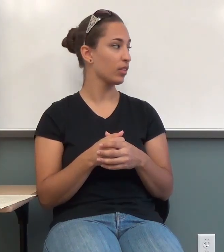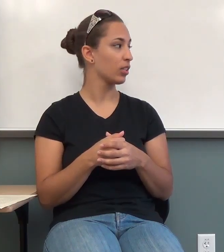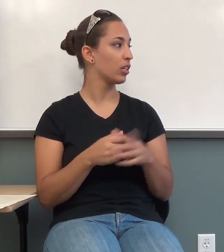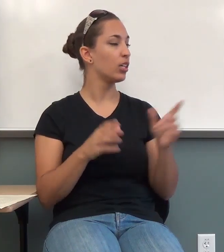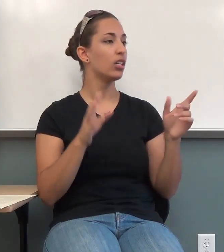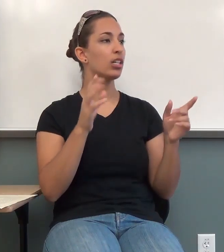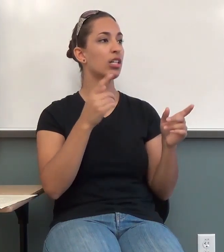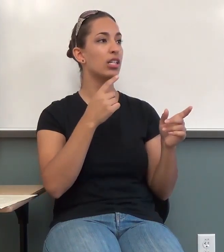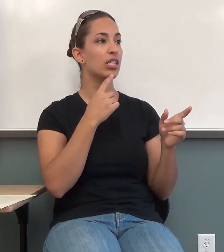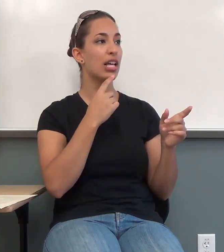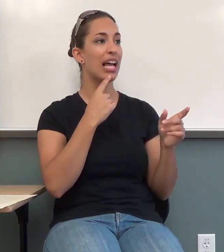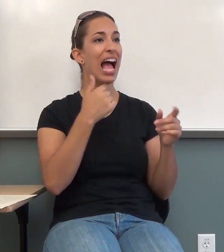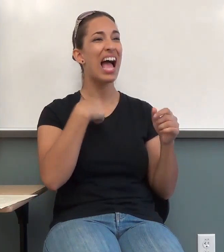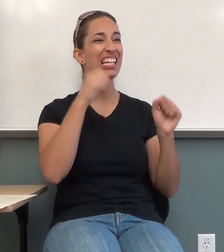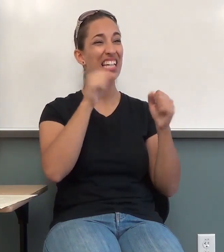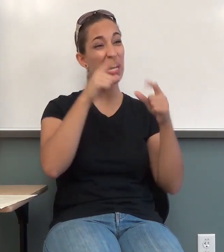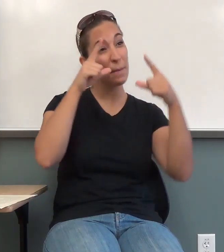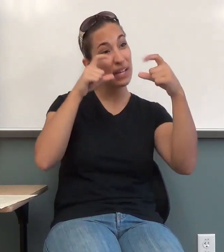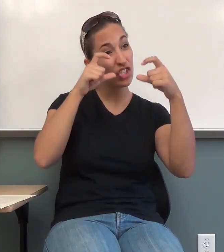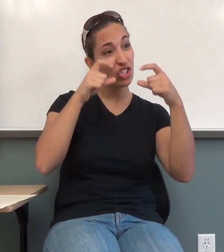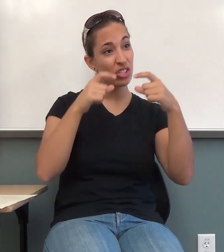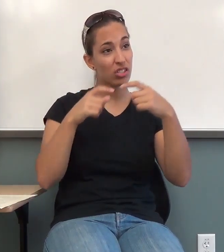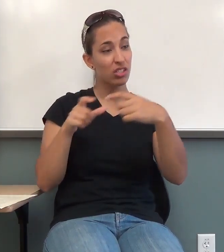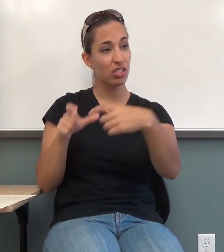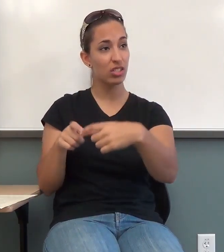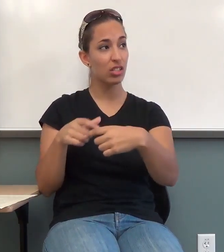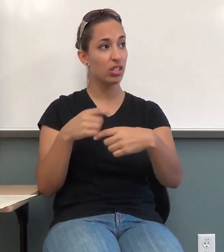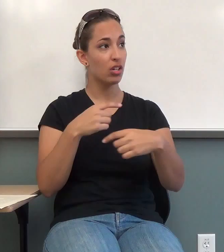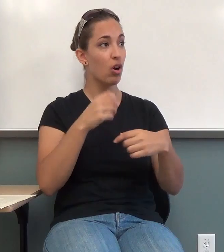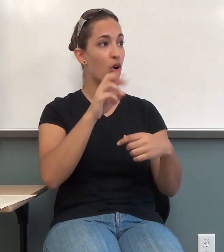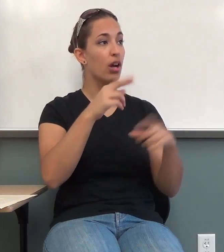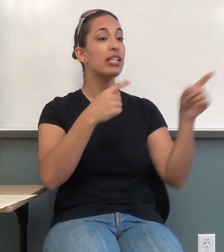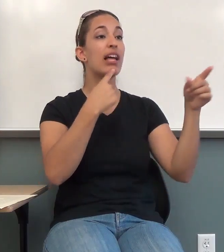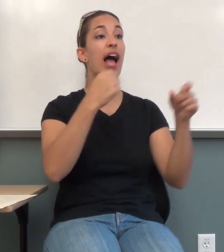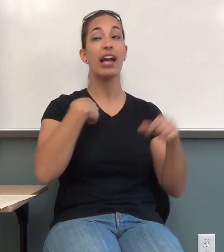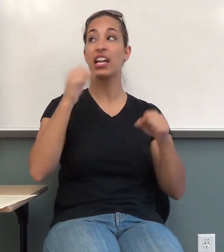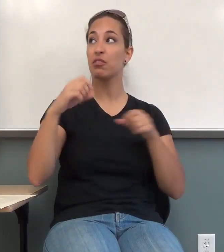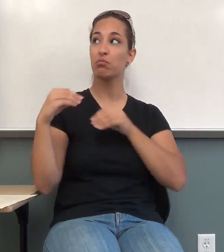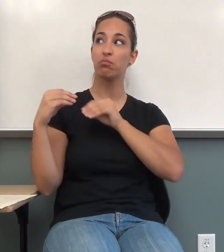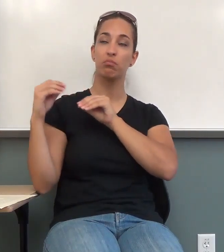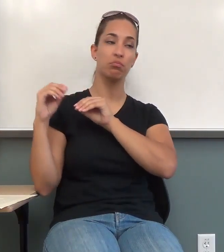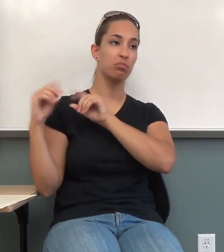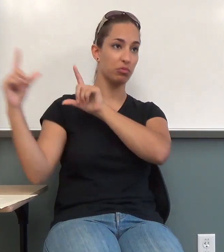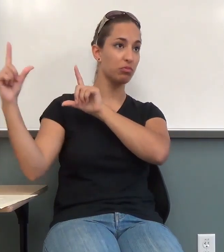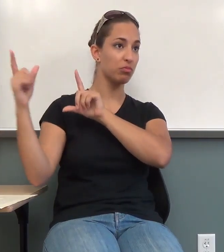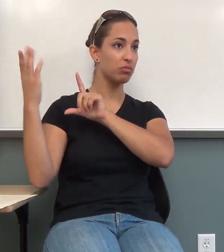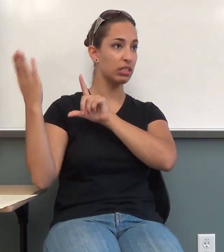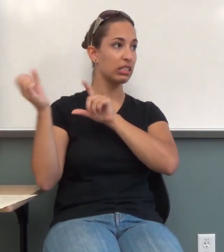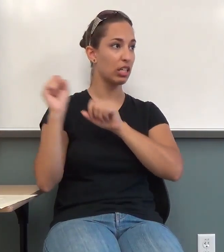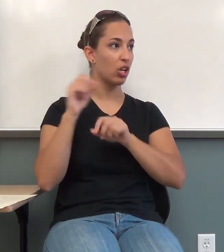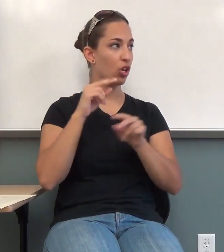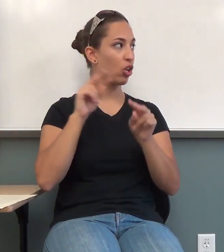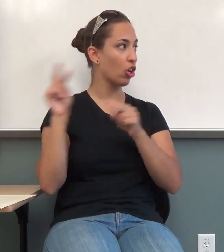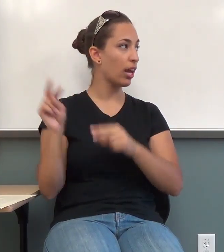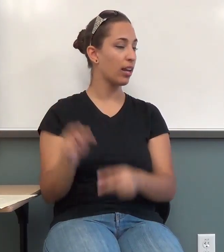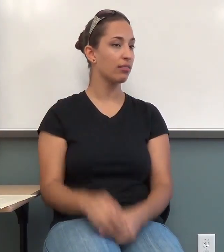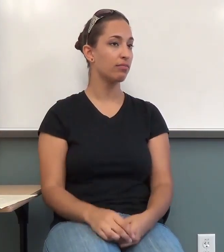it, huh? Can I take a picture and get it on the... I can put it on the overhead for you. How's that? And you can look at it there.